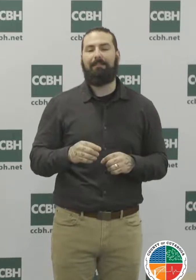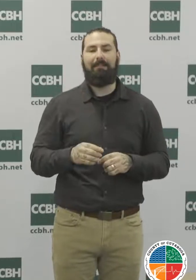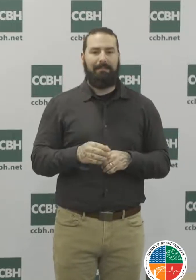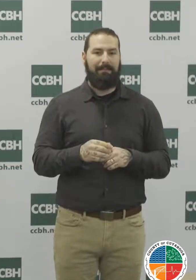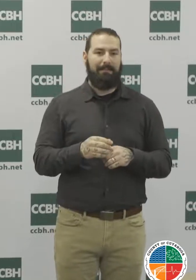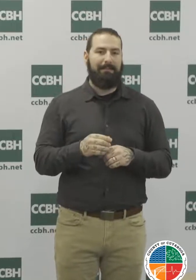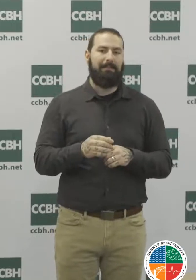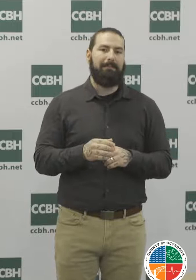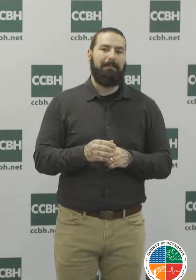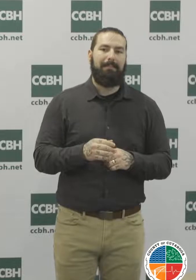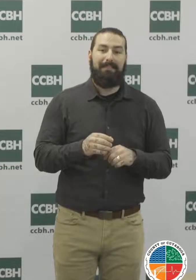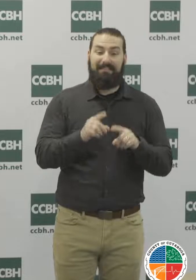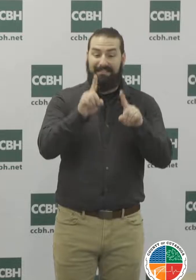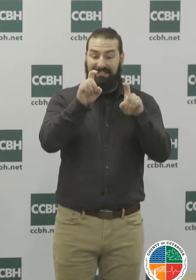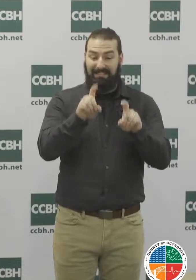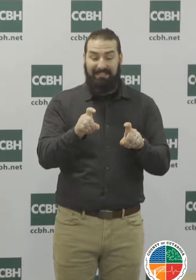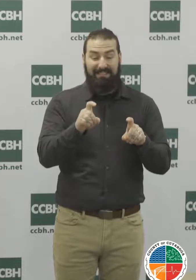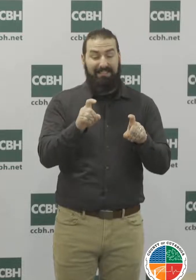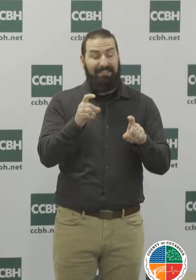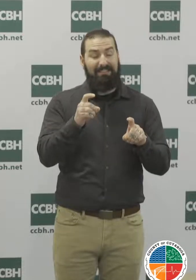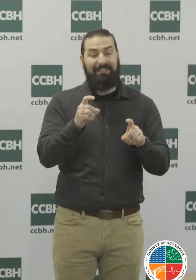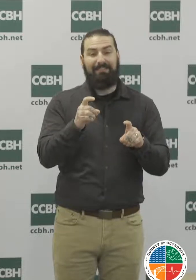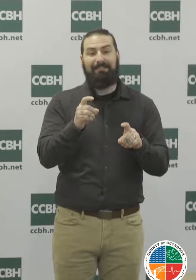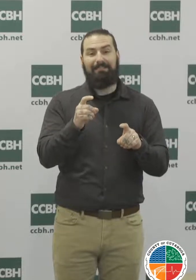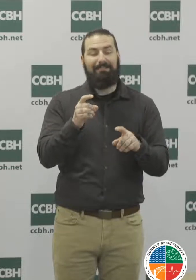and being open to getting tested if need be.